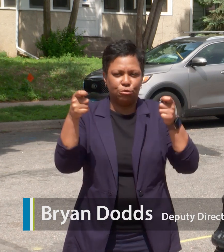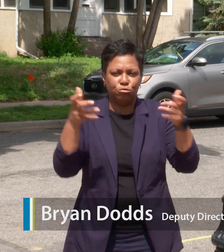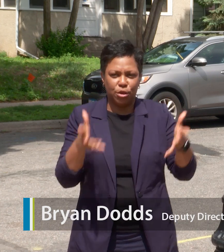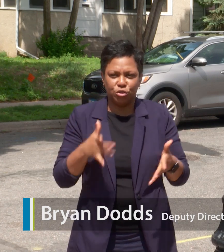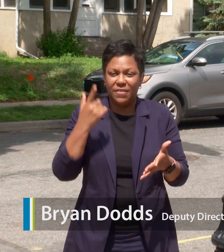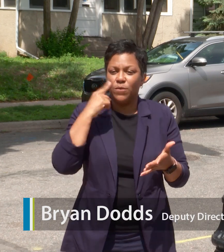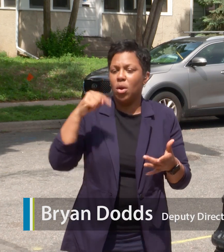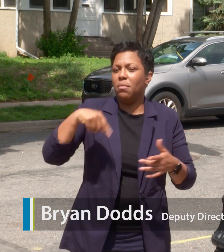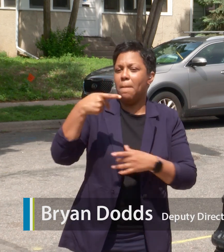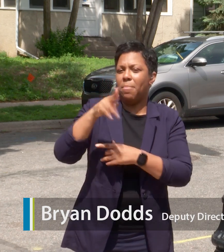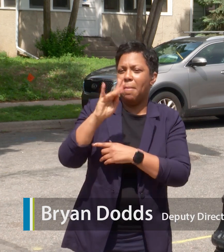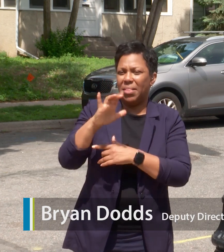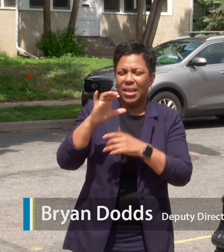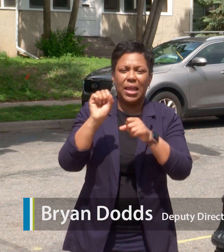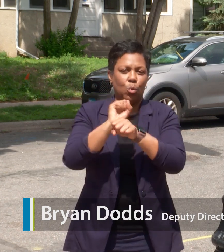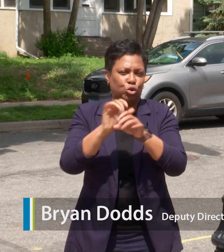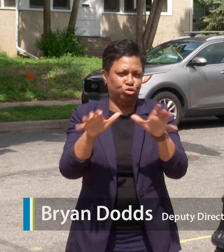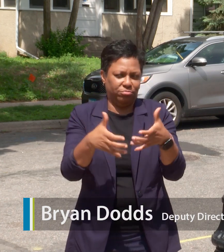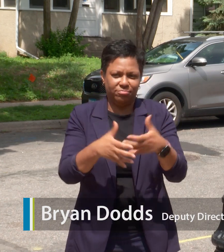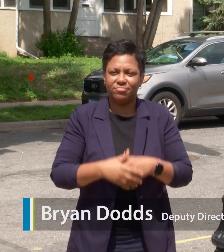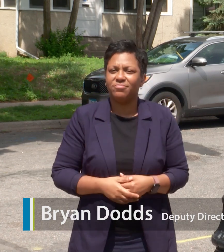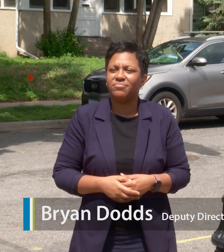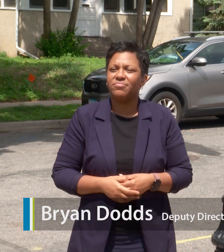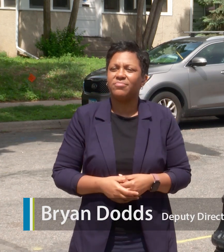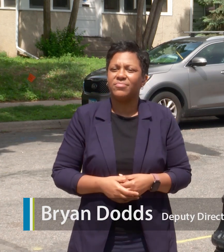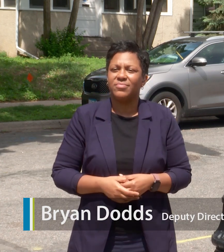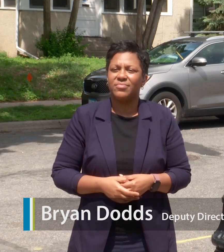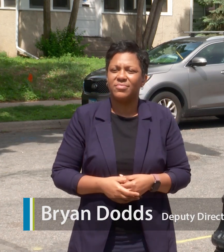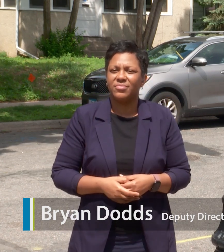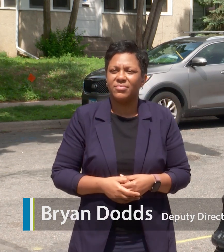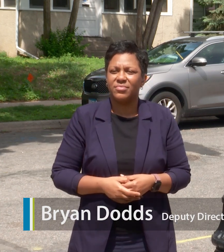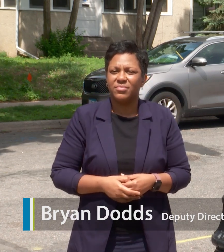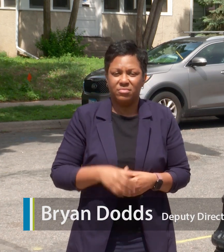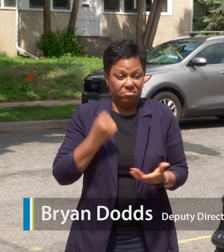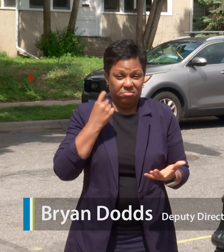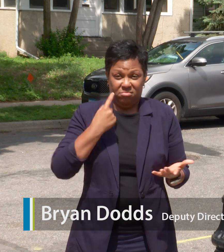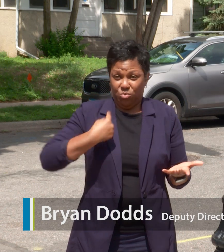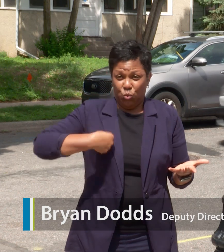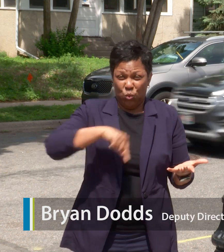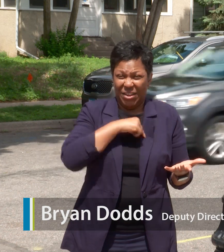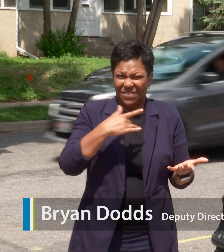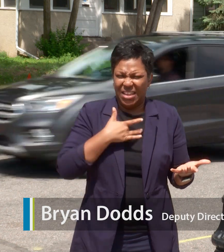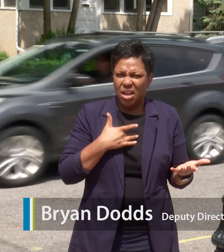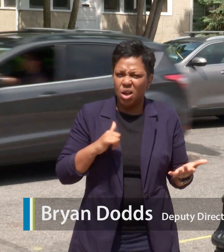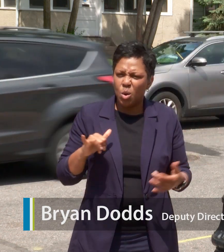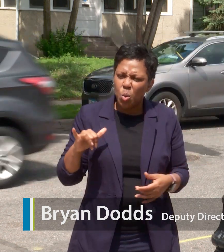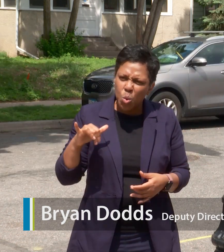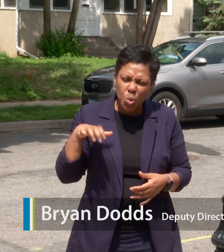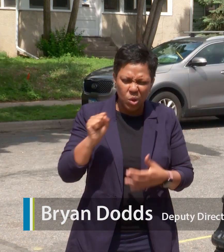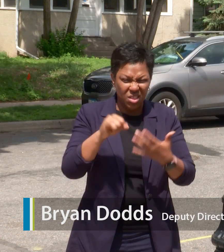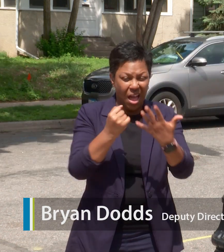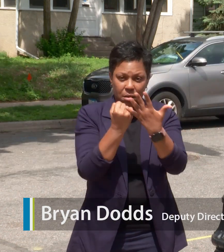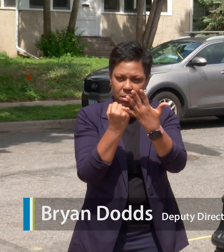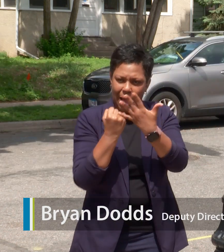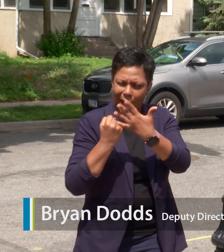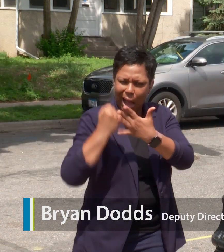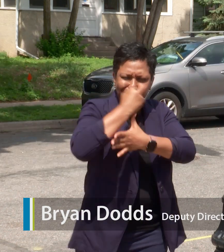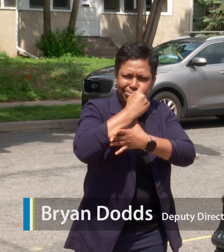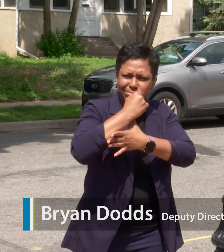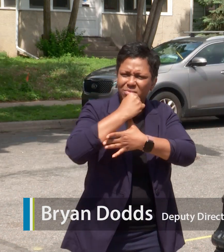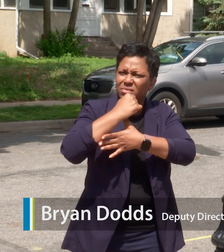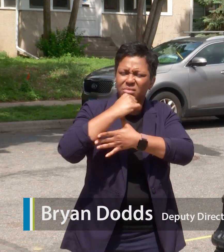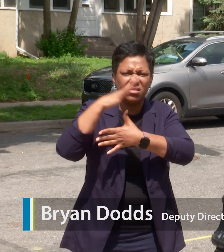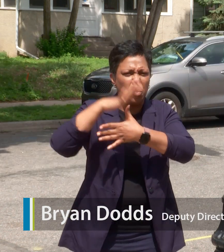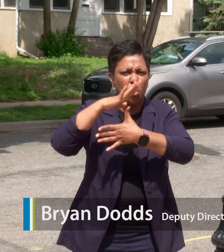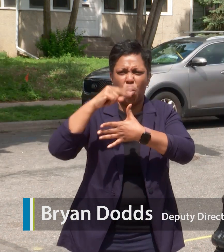you. Maintaining and repairing our city streetlights is a top priority for our Public Works Department. It has become an increasingly